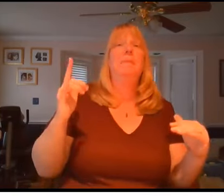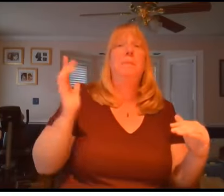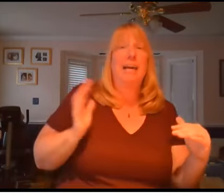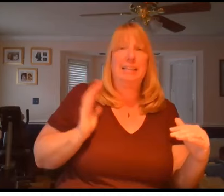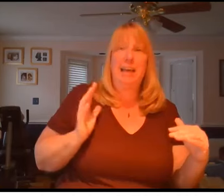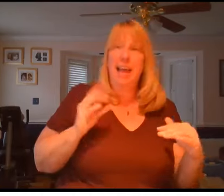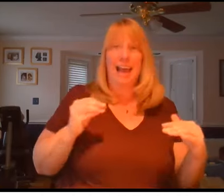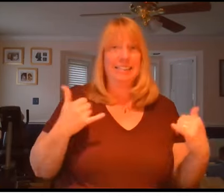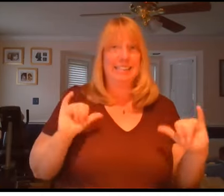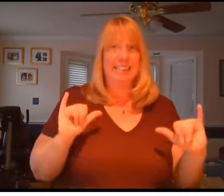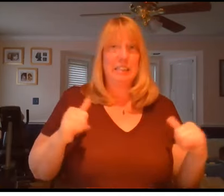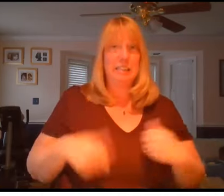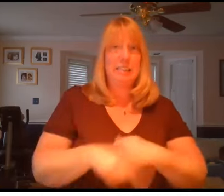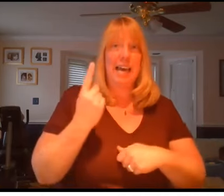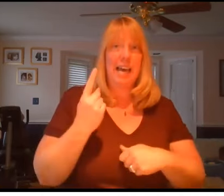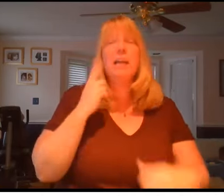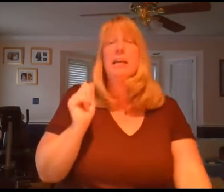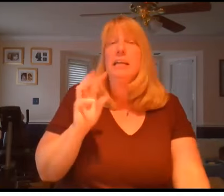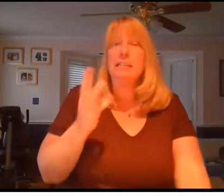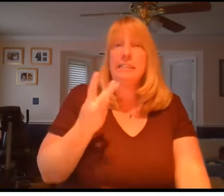were at the average reading level. Back then,